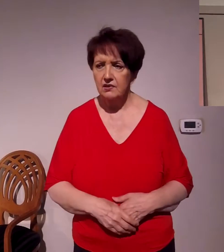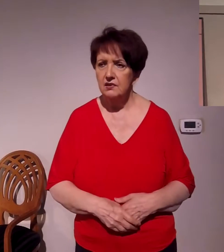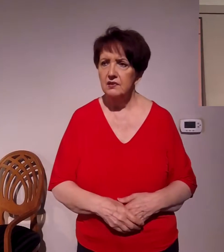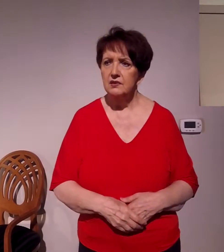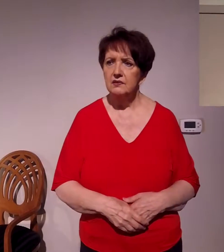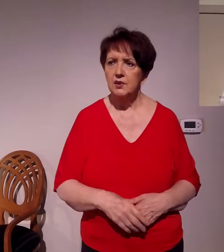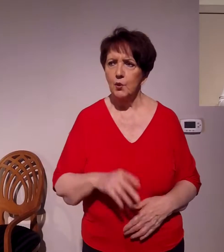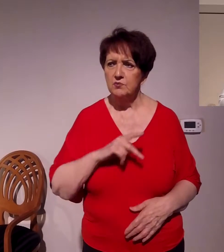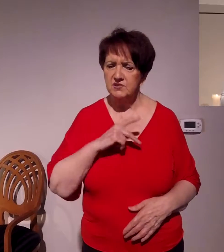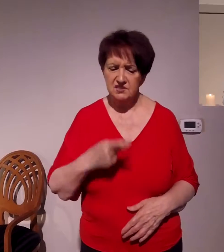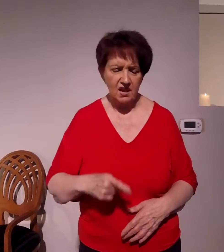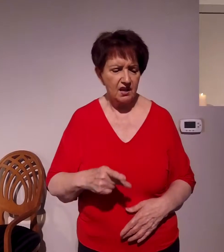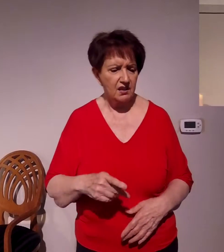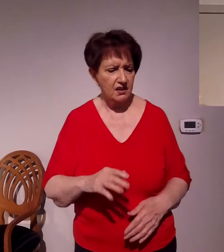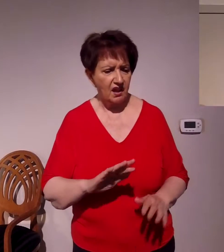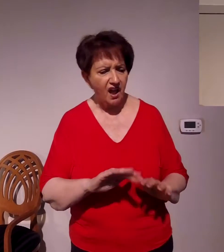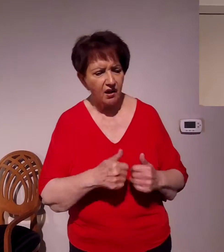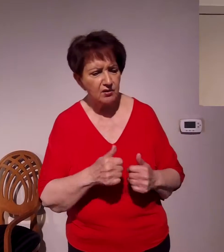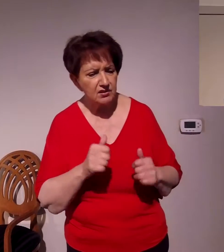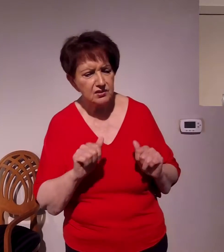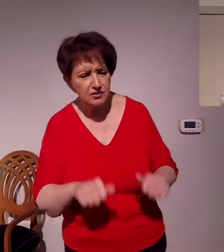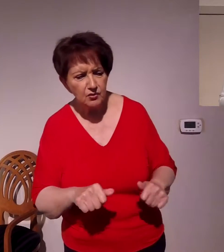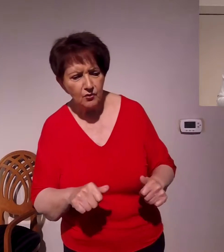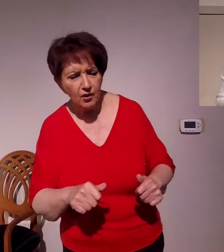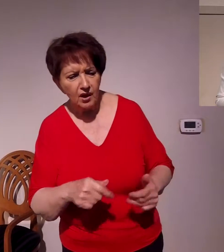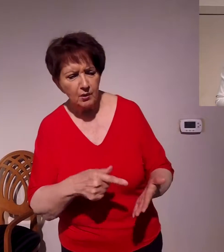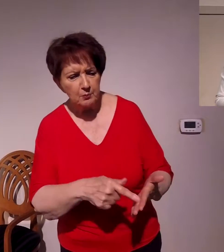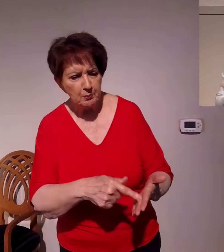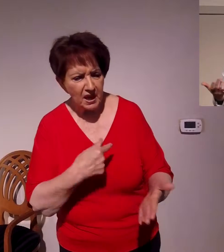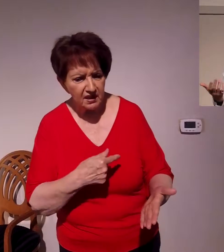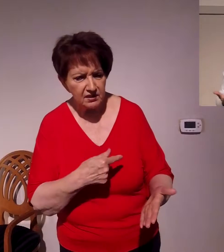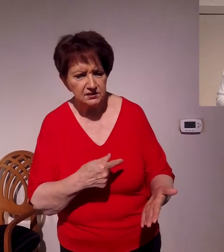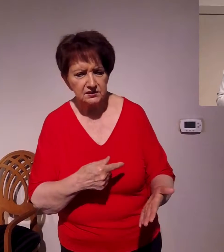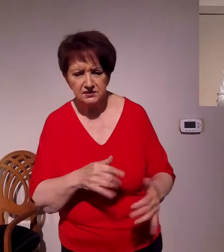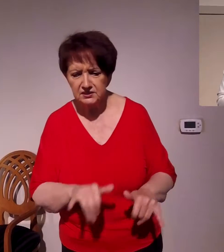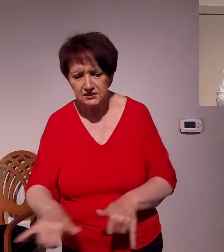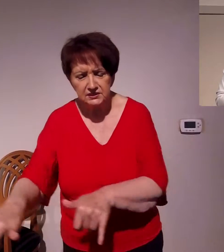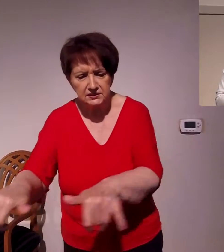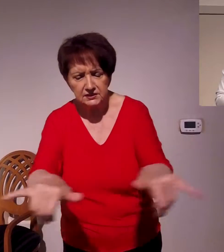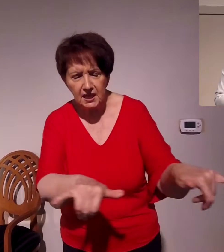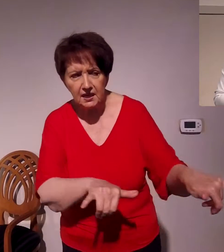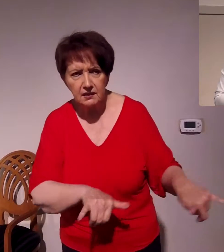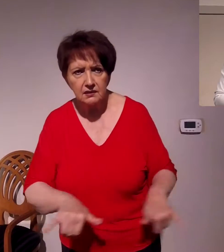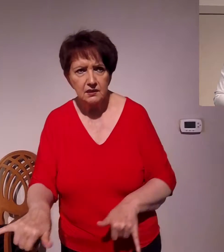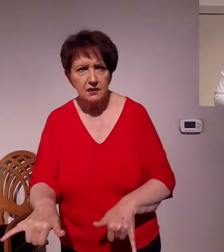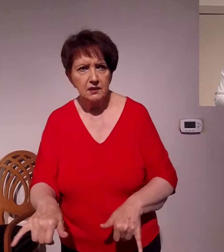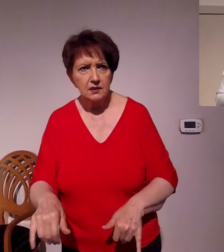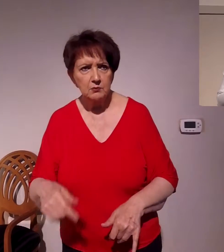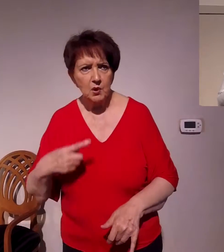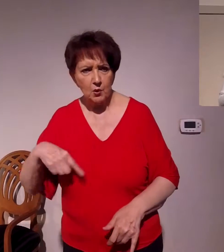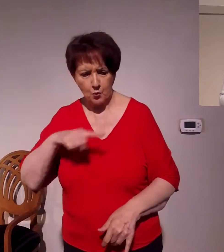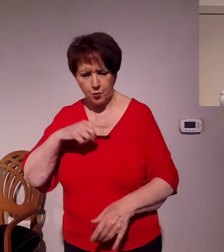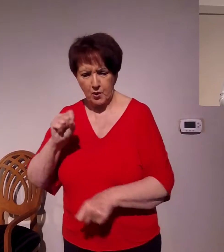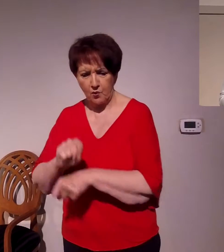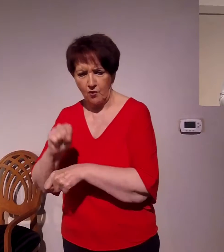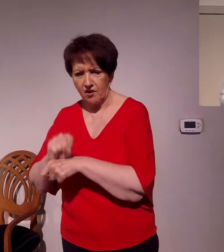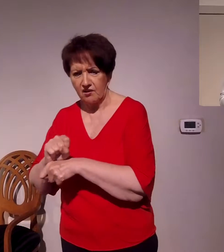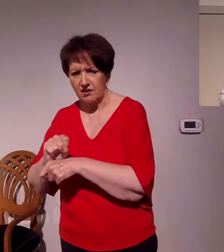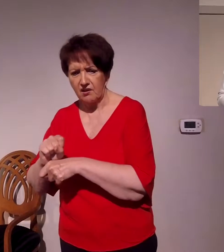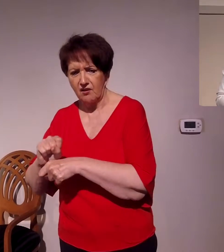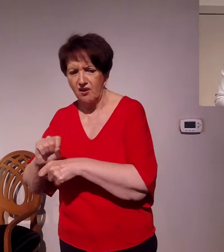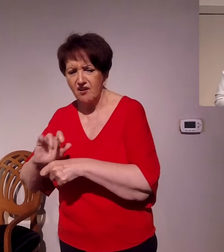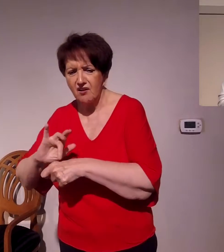were upset and said, how could you give them the same as us? We were out in the field much longer,